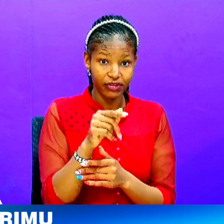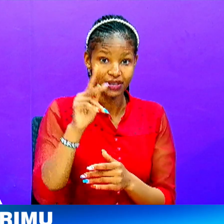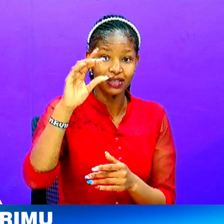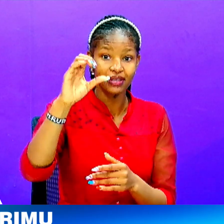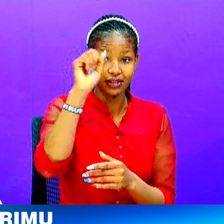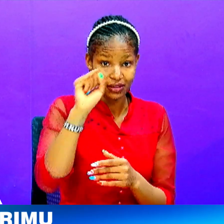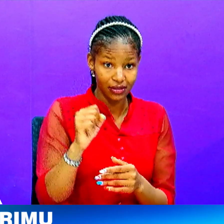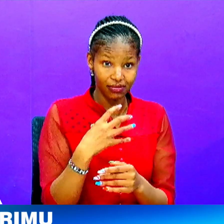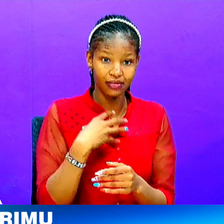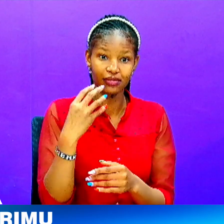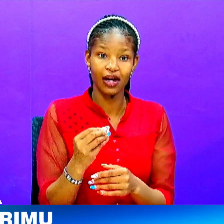Mudavadi.